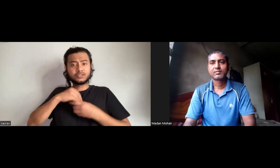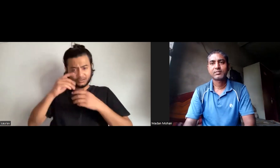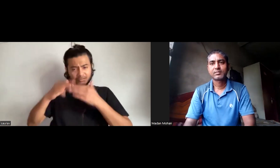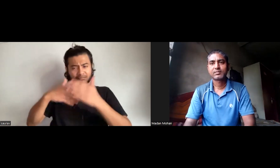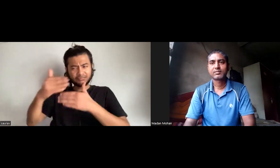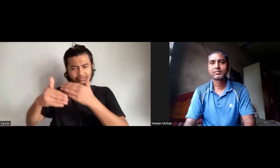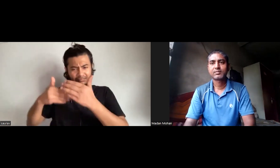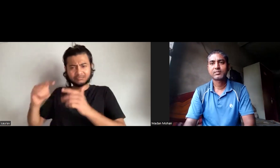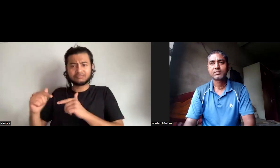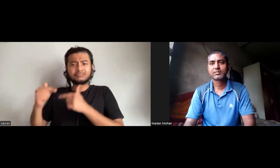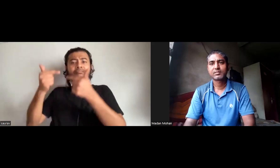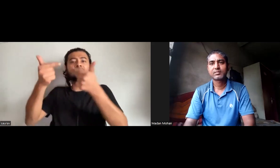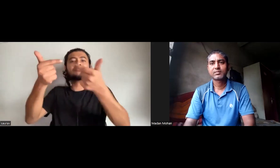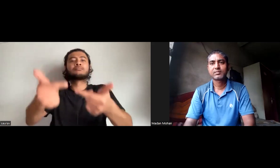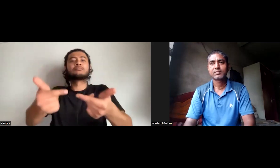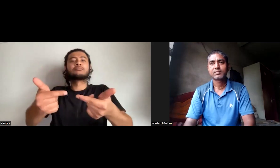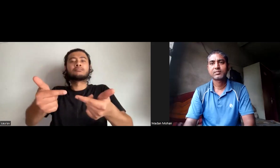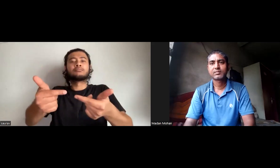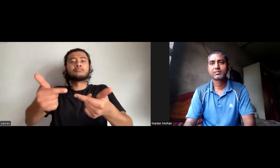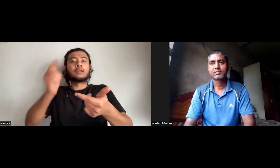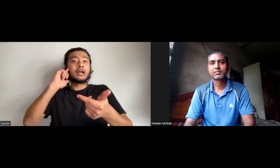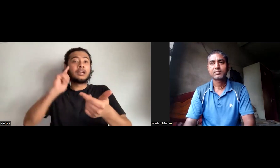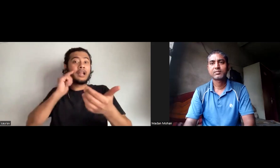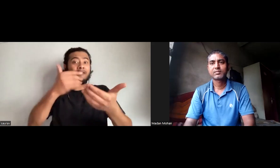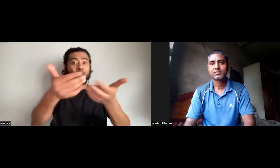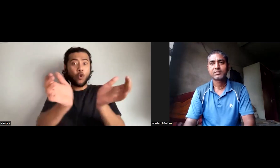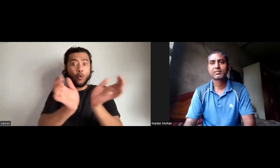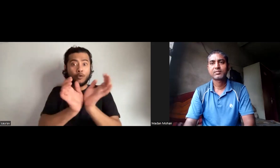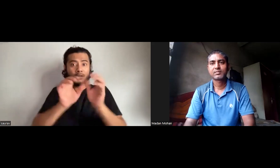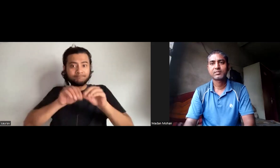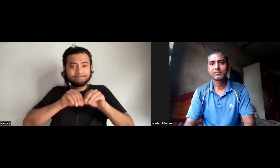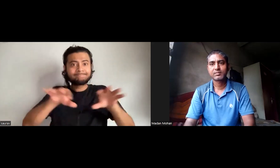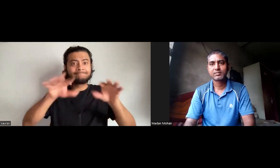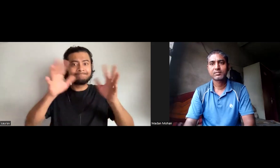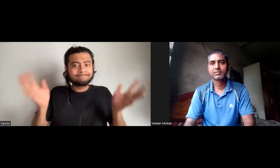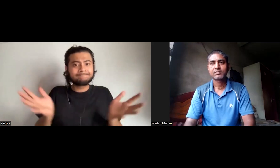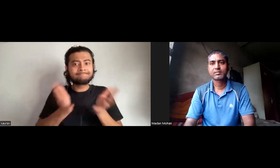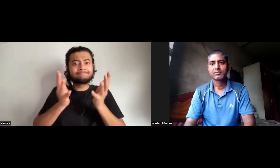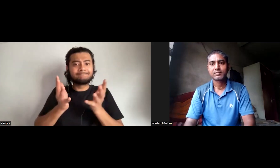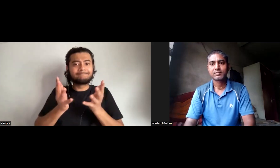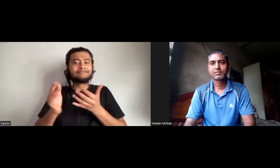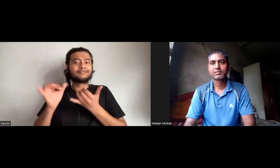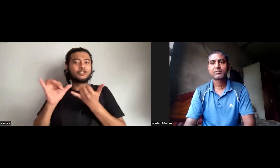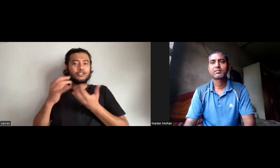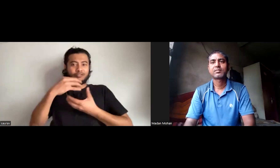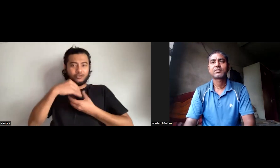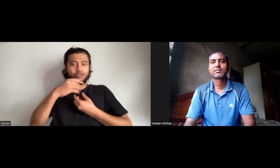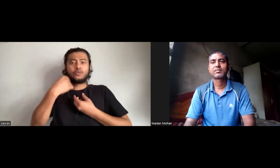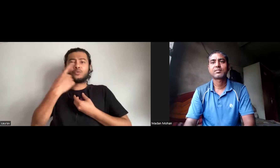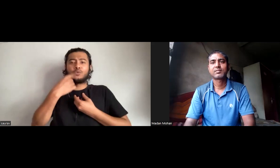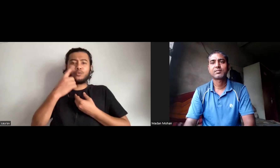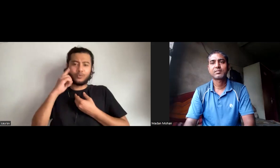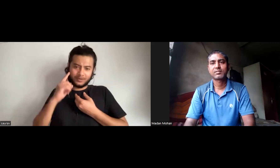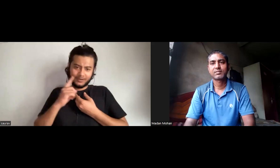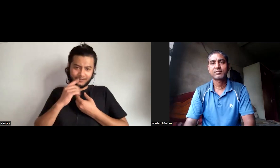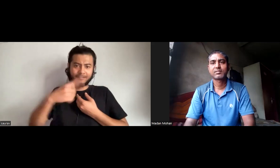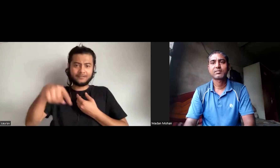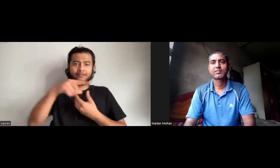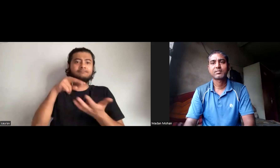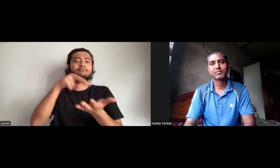I'm sitting here today and preaching to all of you. You should make a goal that yes, before I leave my body, I should make